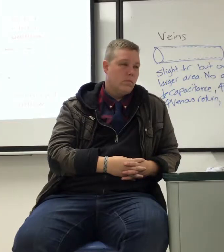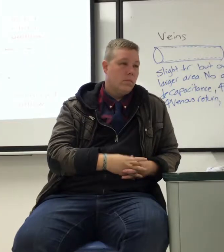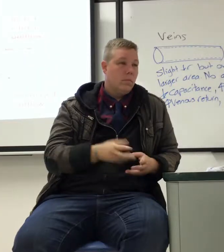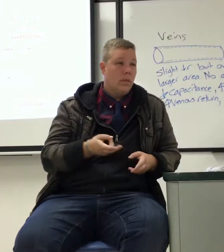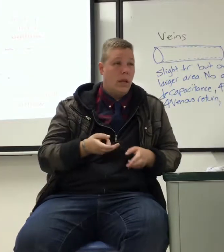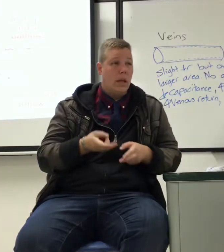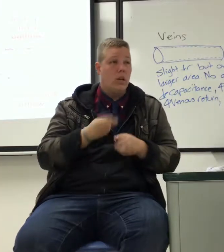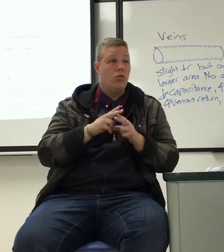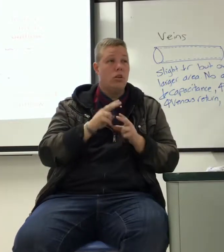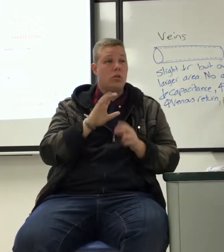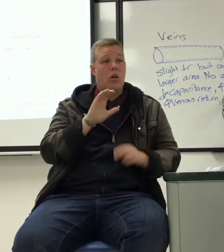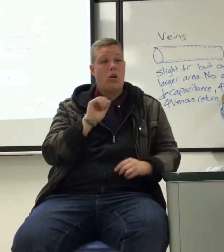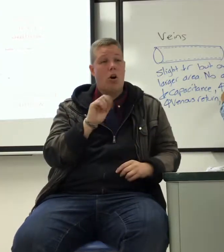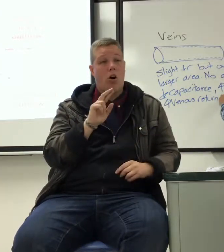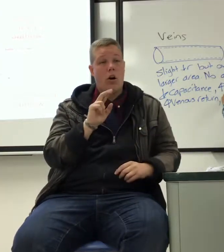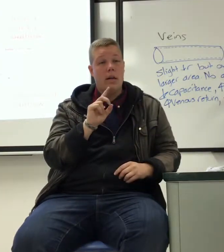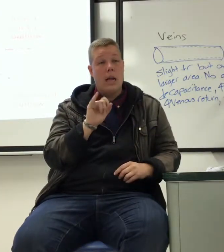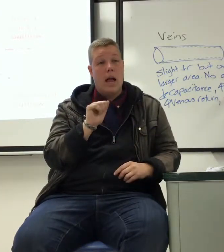Increase cardiac output.